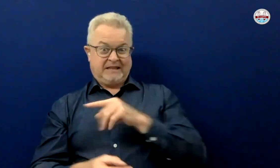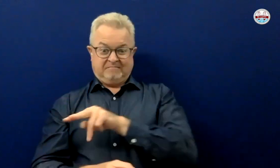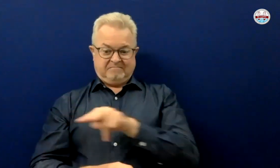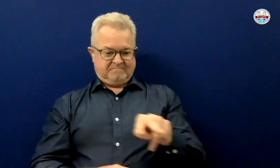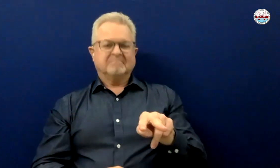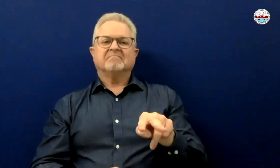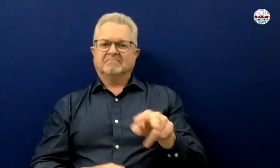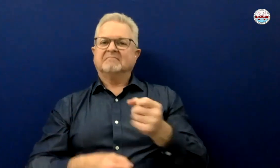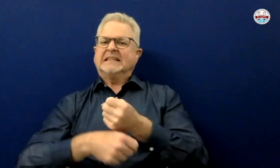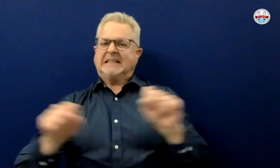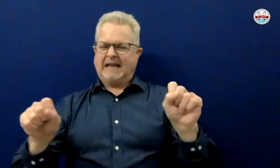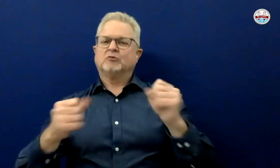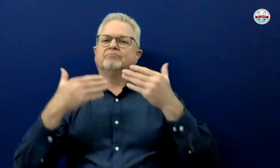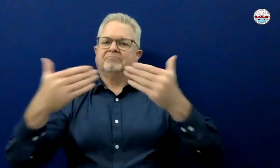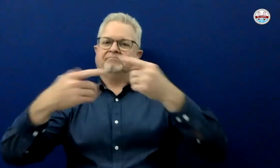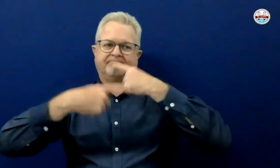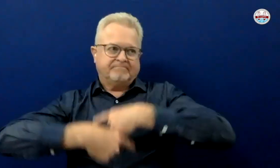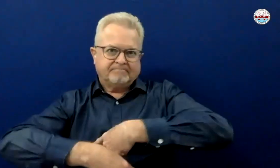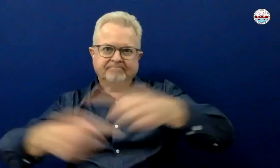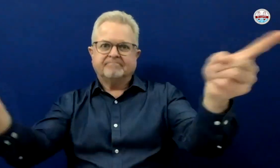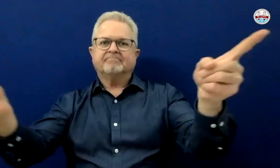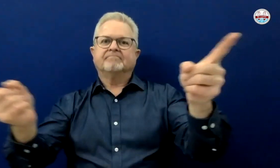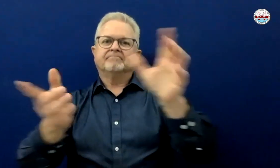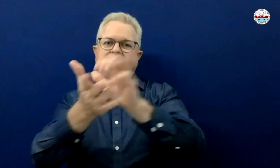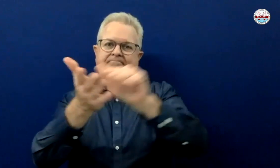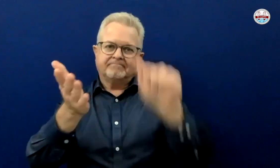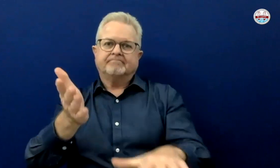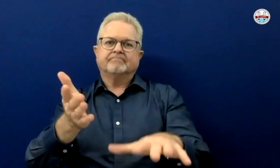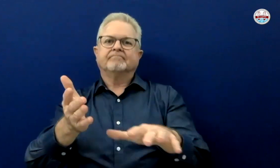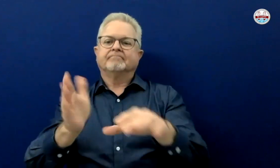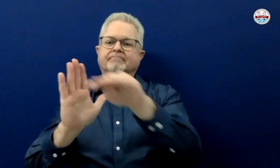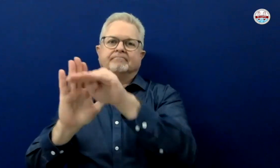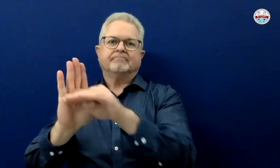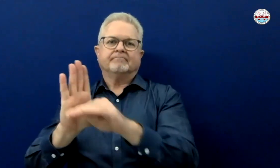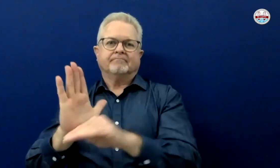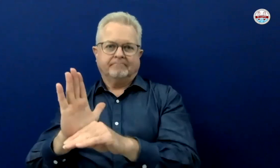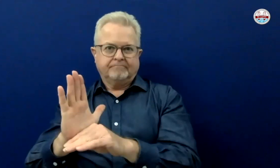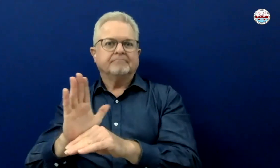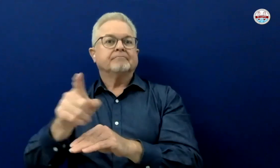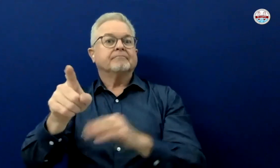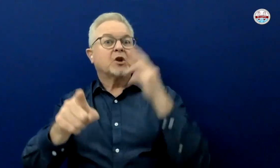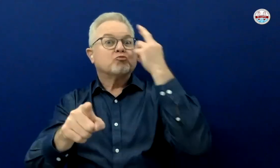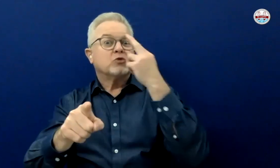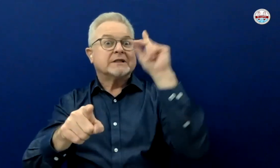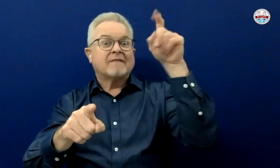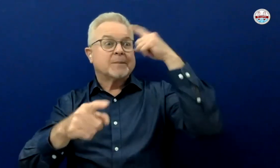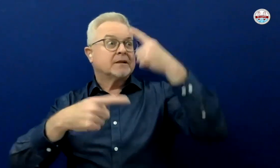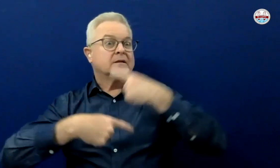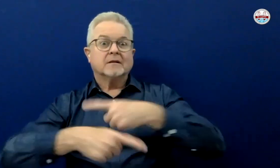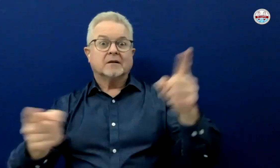this determination to terminate this declaration and considered it safe to do so. And